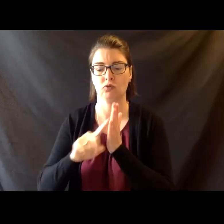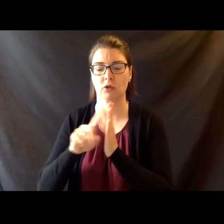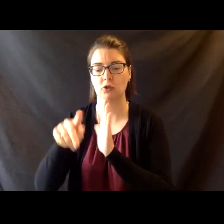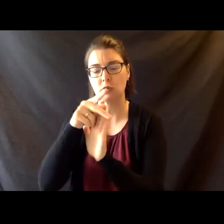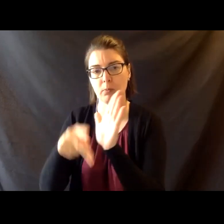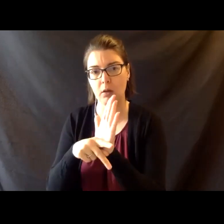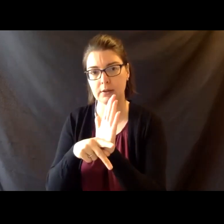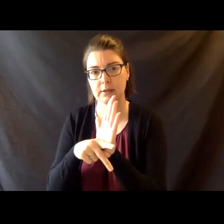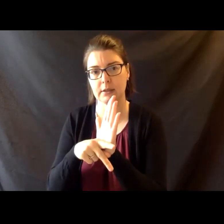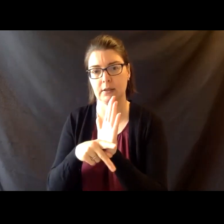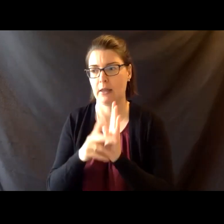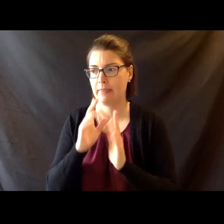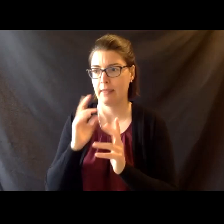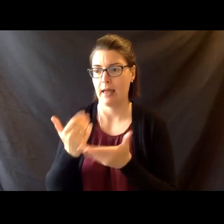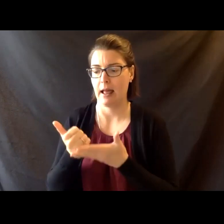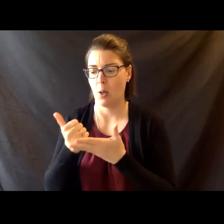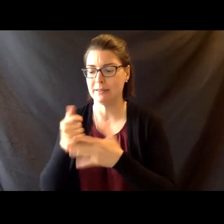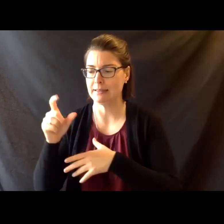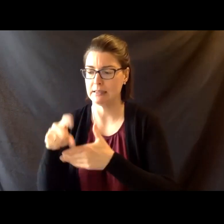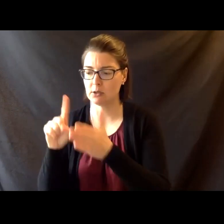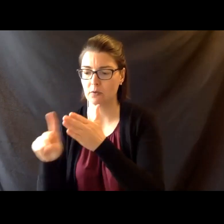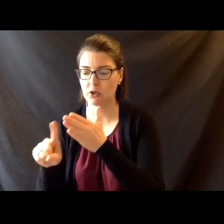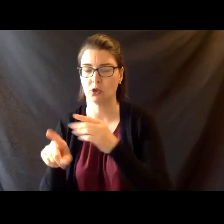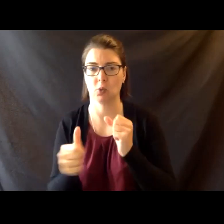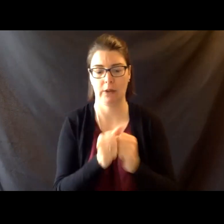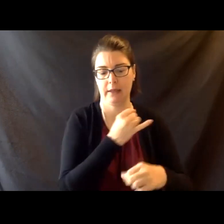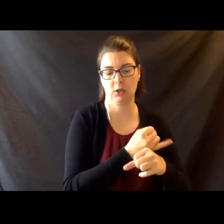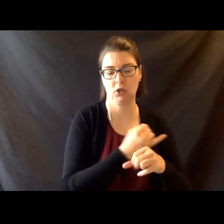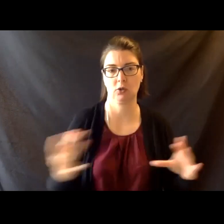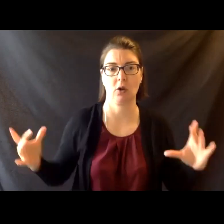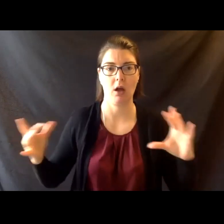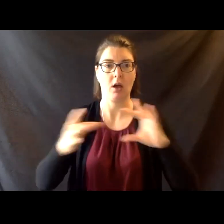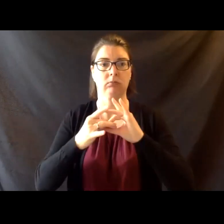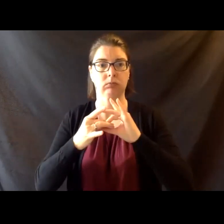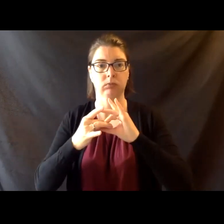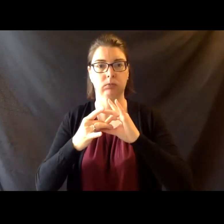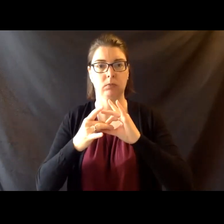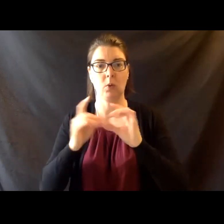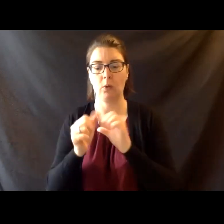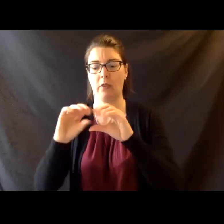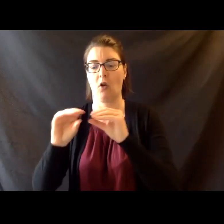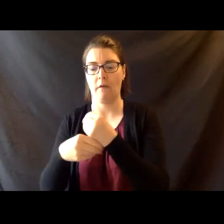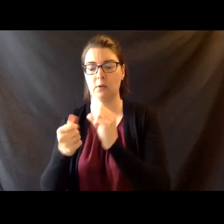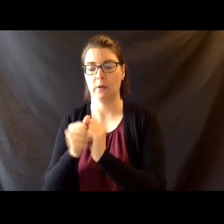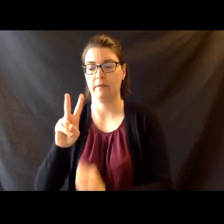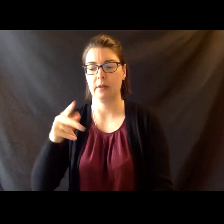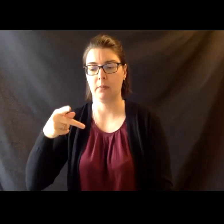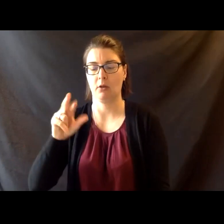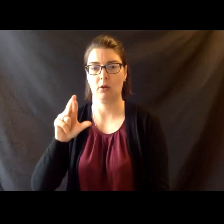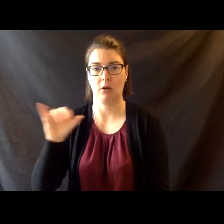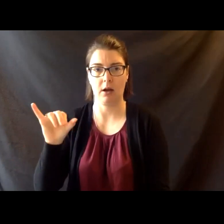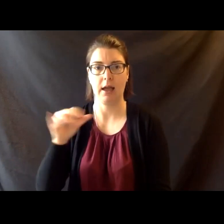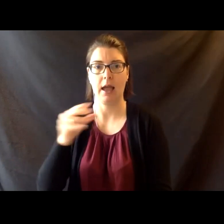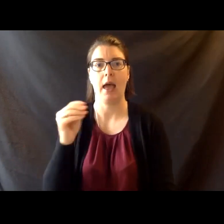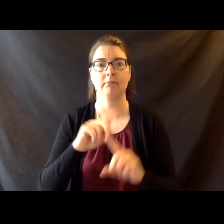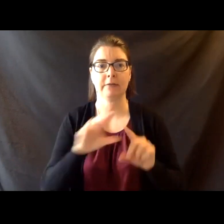the needs of researchers and the institution. In collaboration with the Office of VPRI and faculties, she will